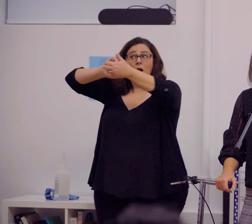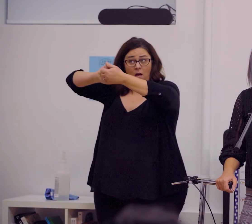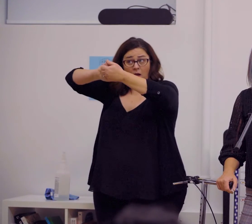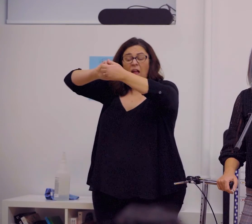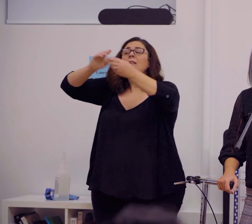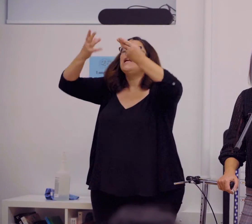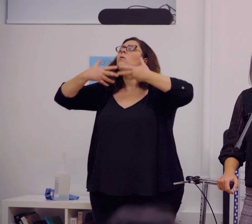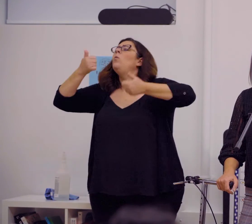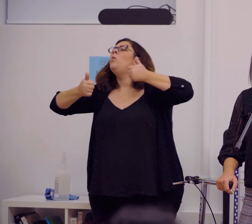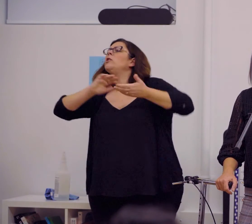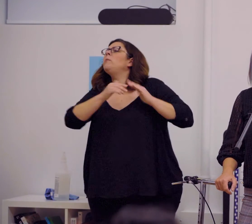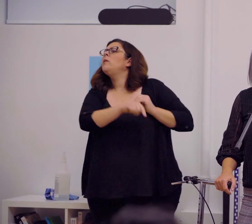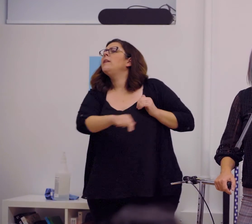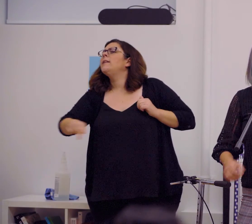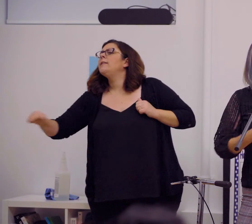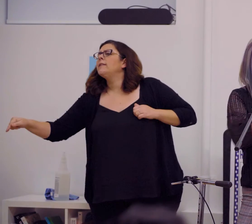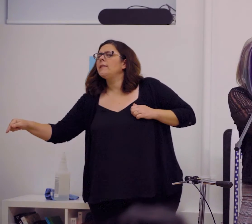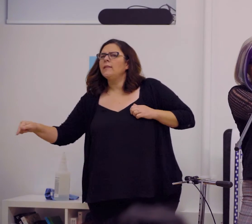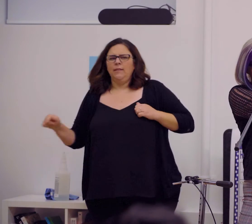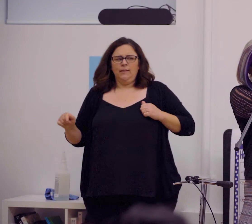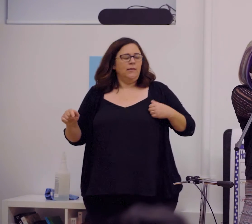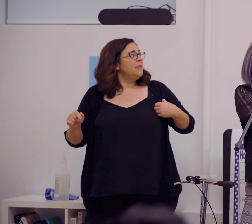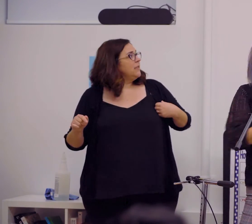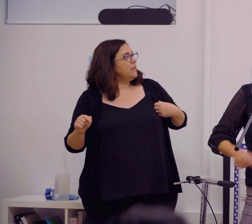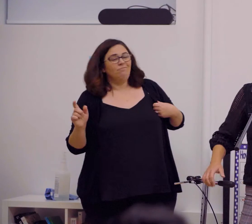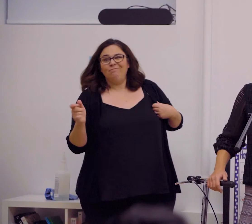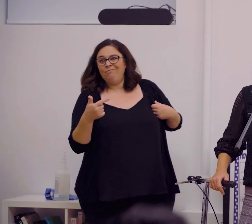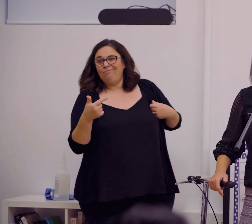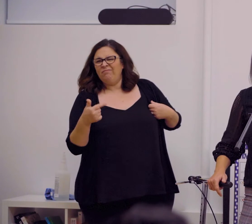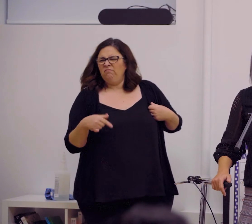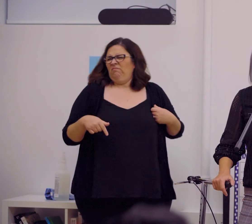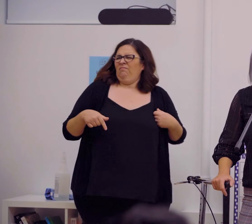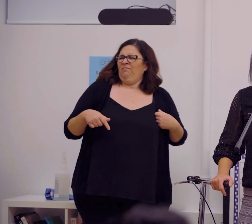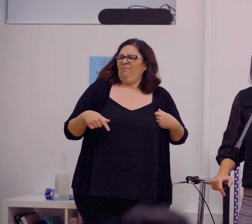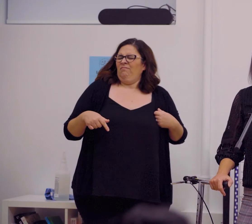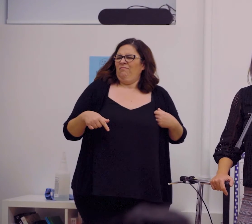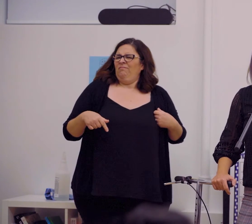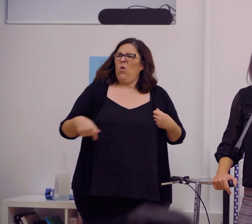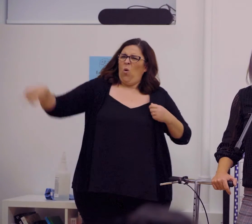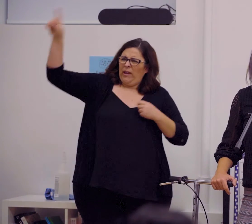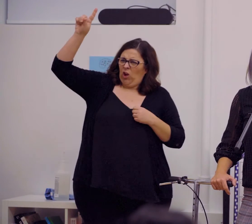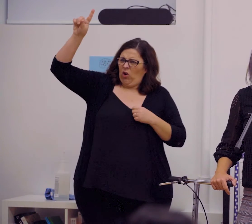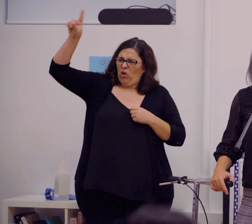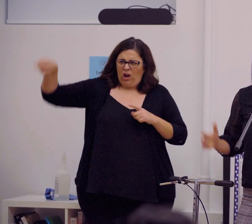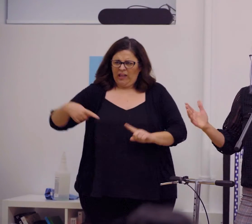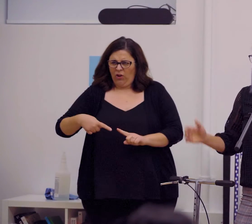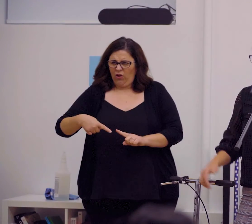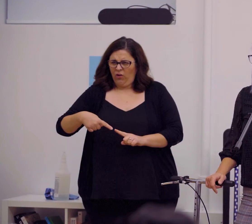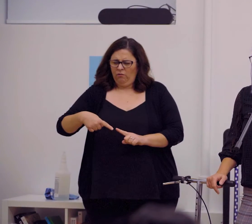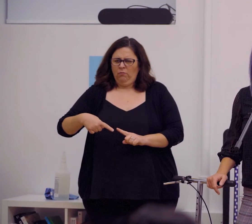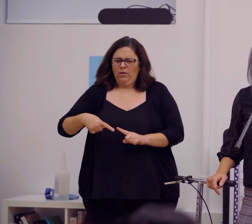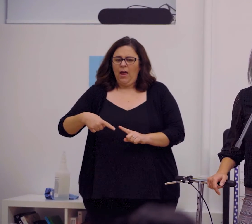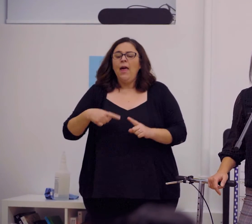can tell us what communities to work with. So again, my reply, response. And very